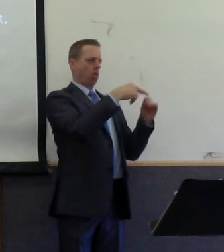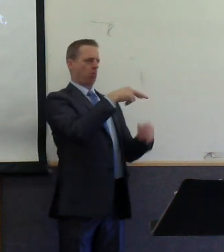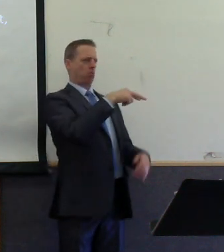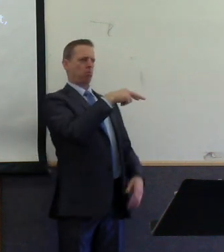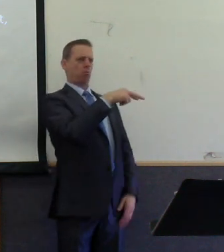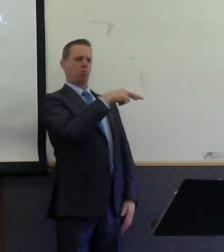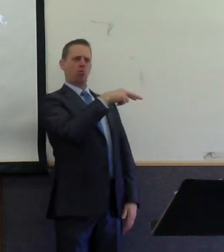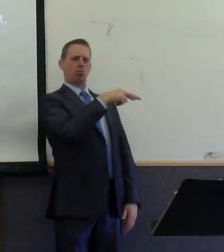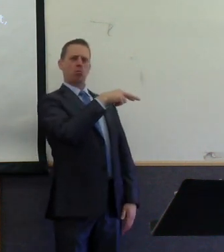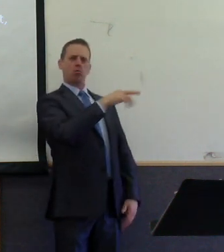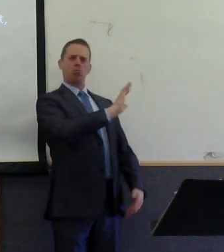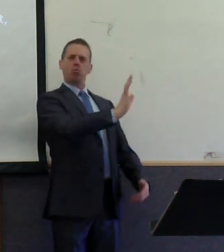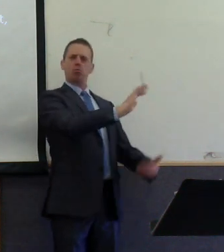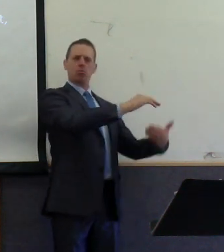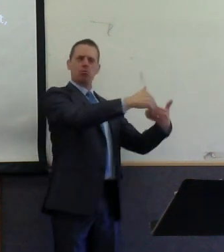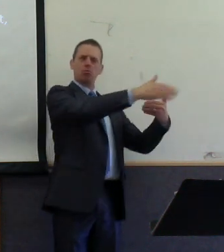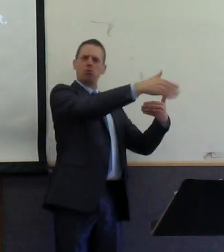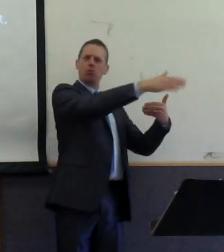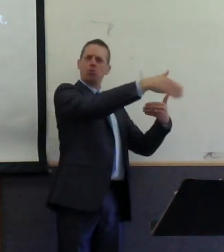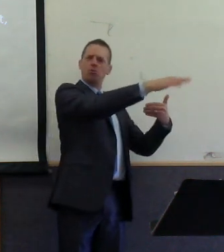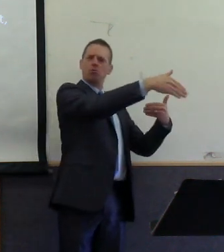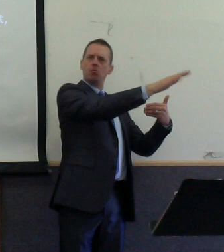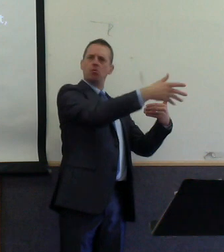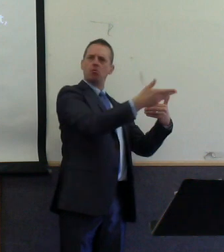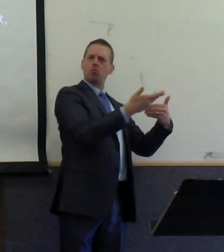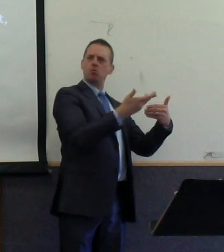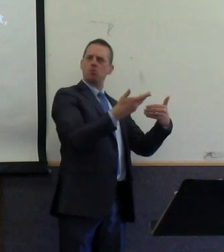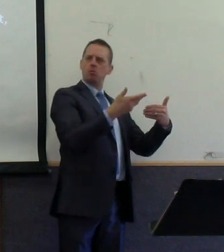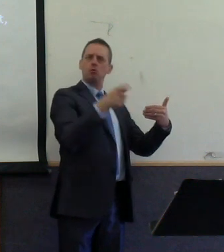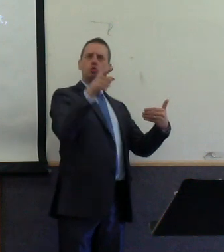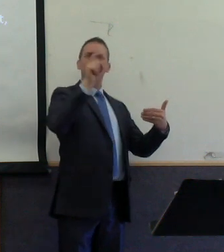jealous, and another guy is talking to my wife,